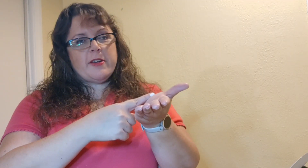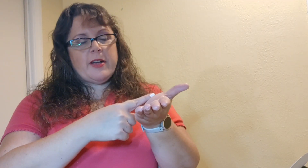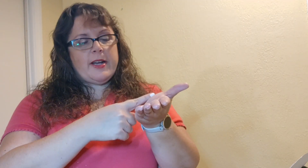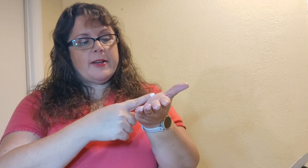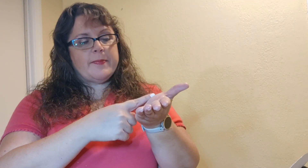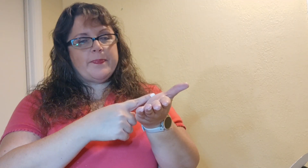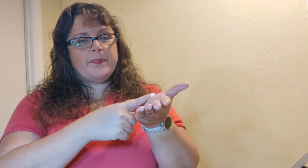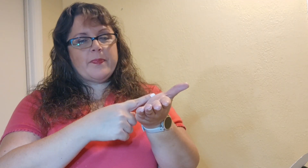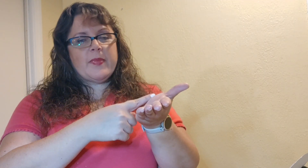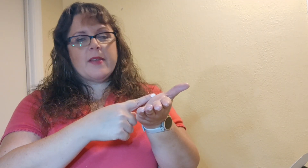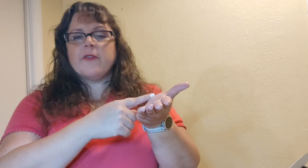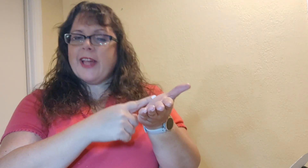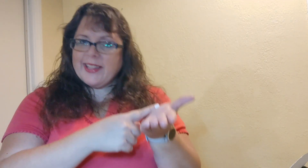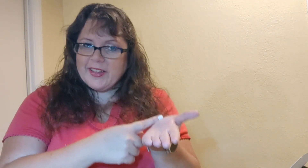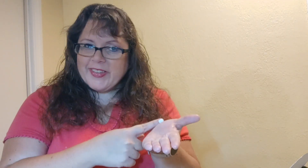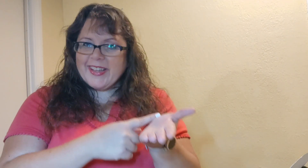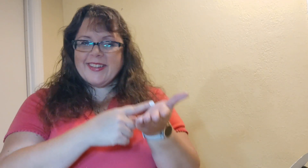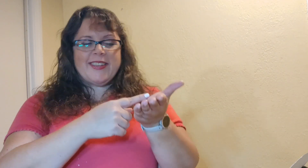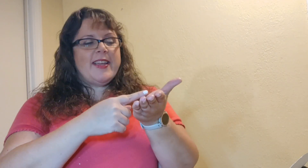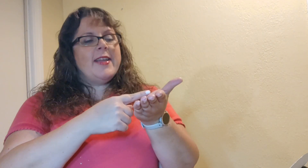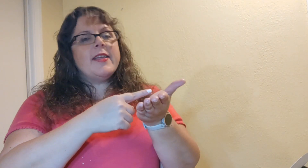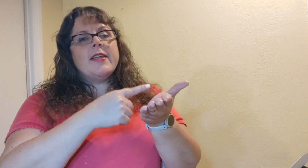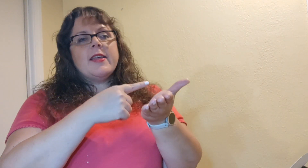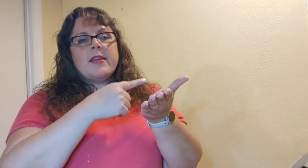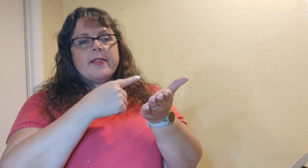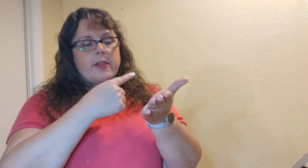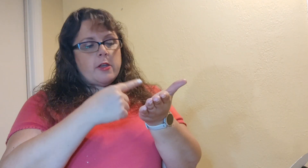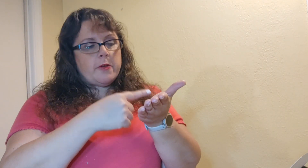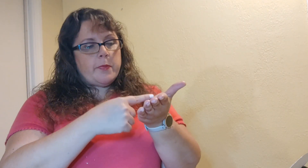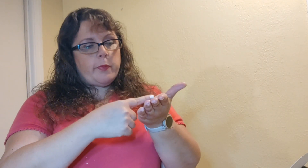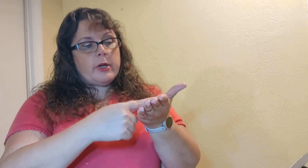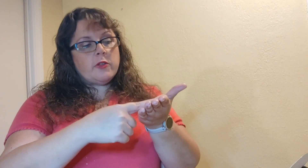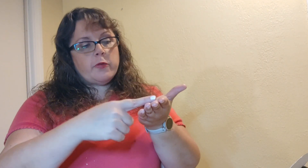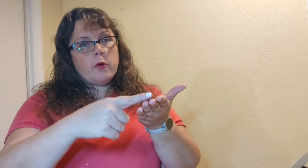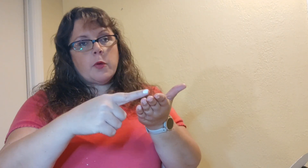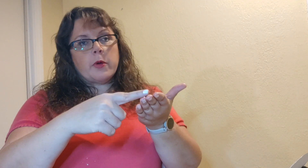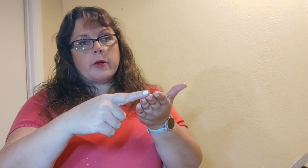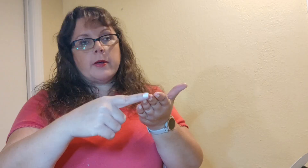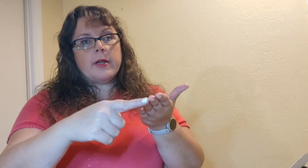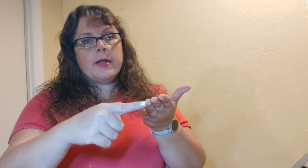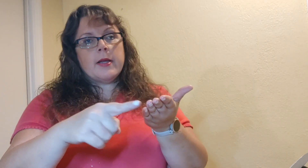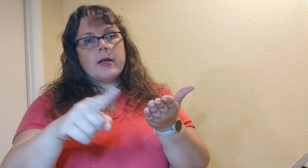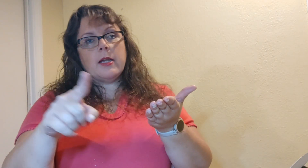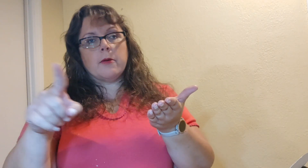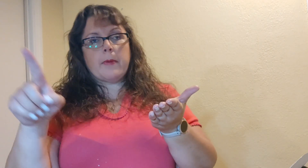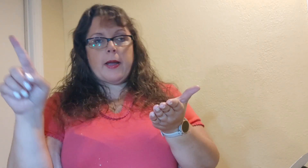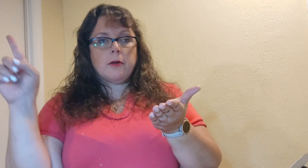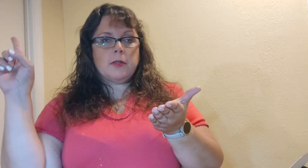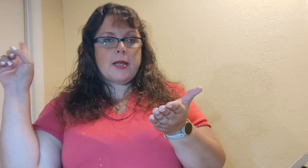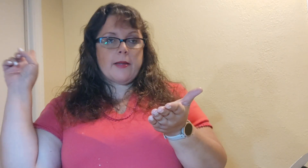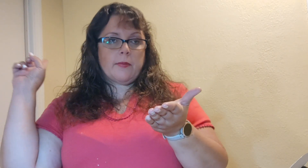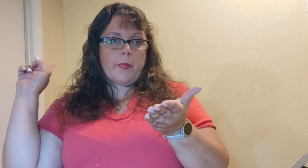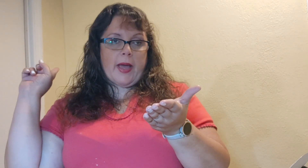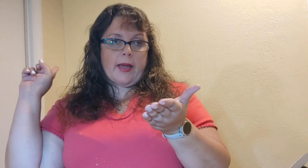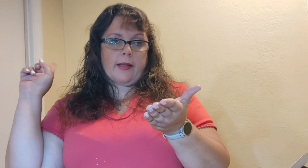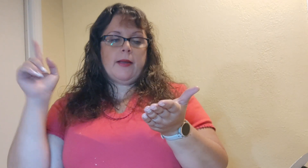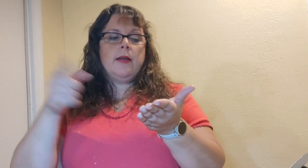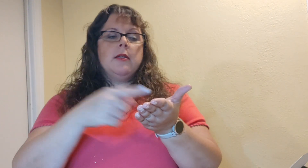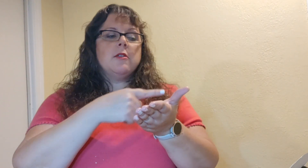your flat left hand, and then you brush forward and around and back.